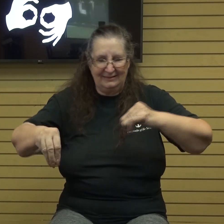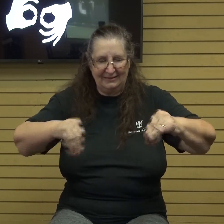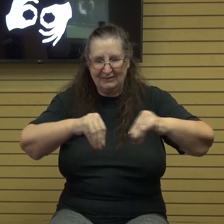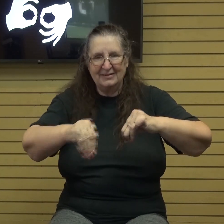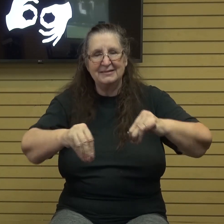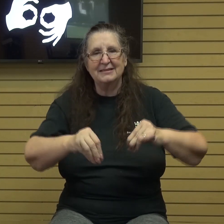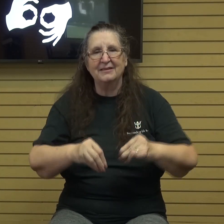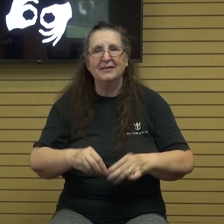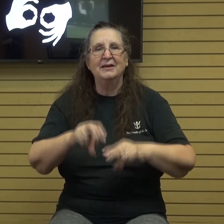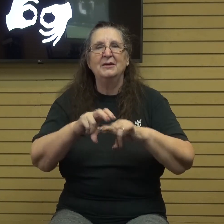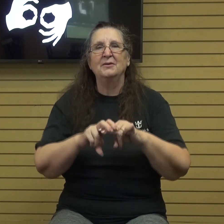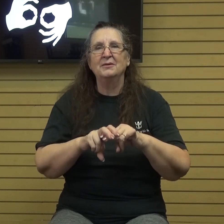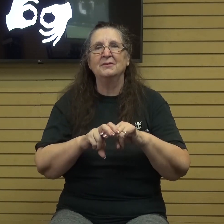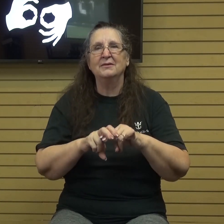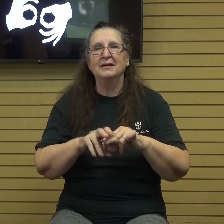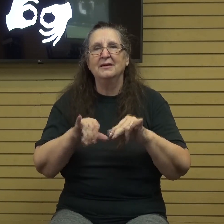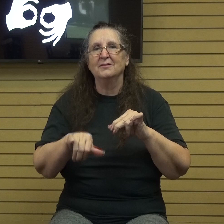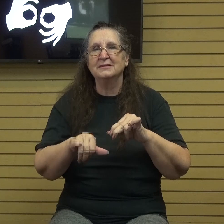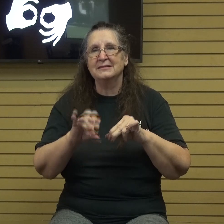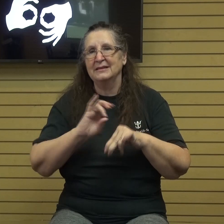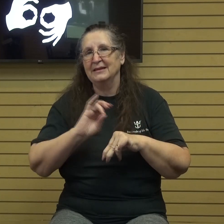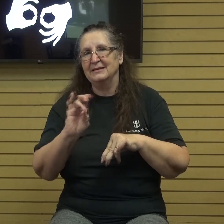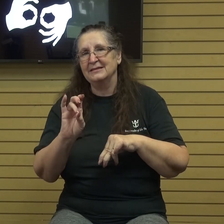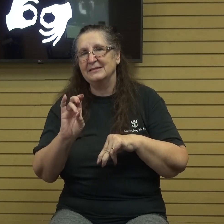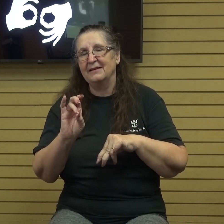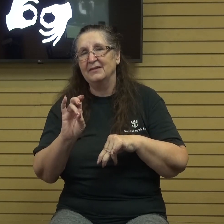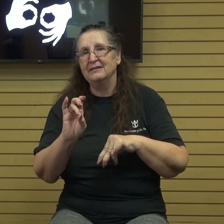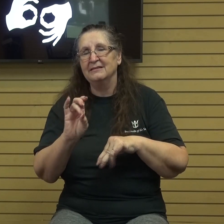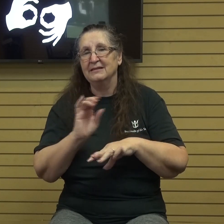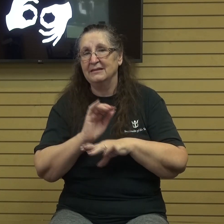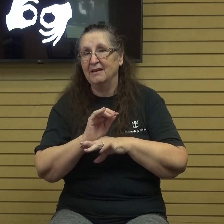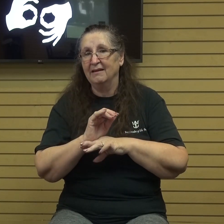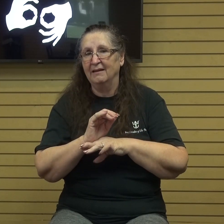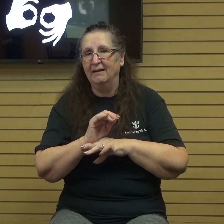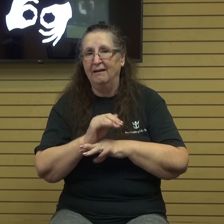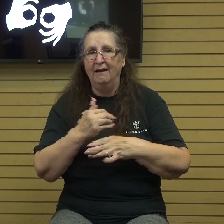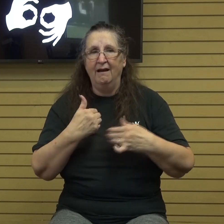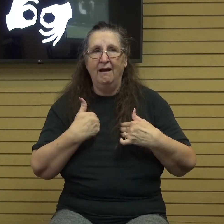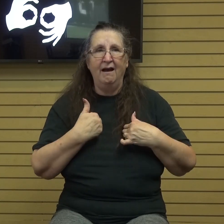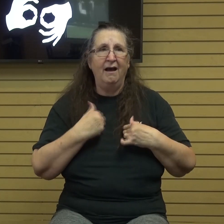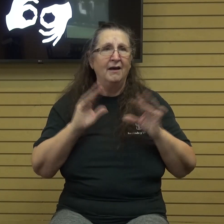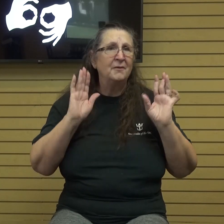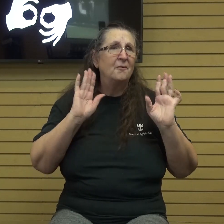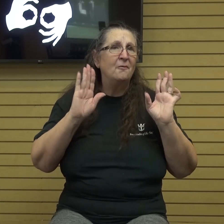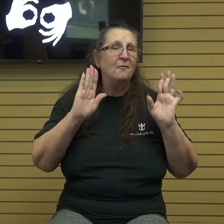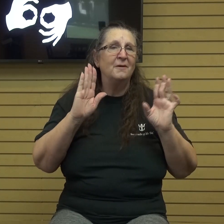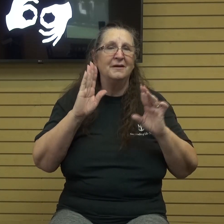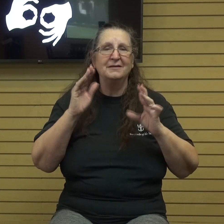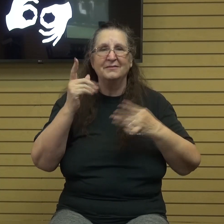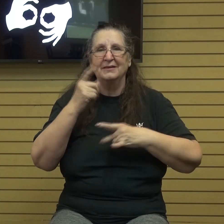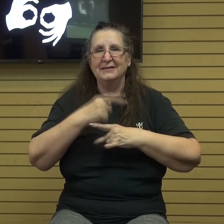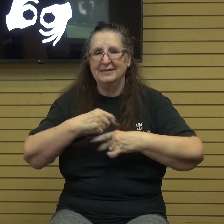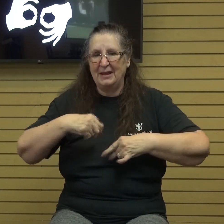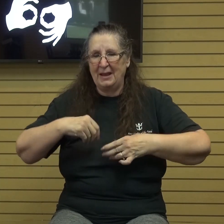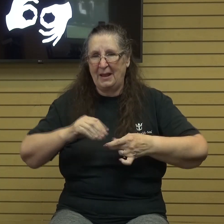and we sit, and we stay till about 7, and we just had the most wonderful day at the beach. And then